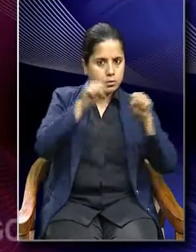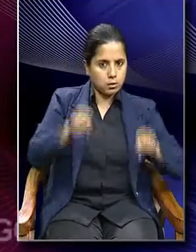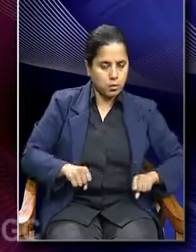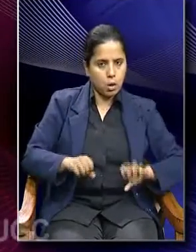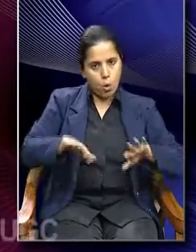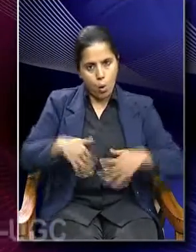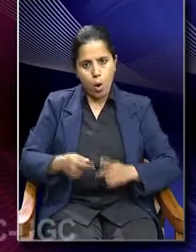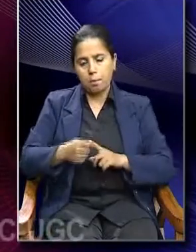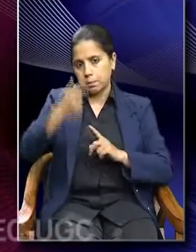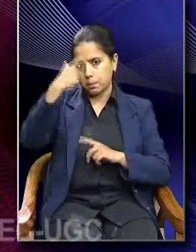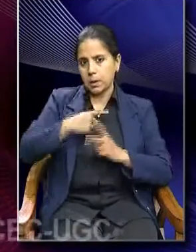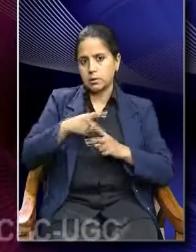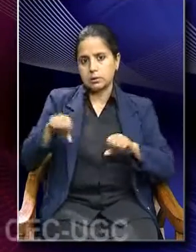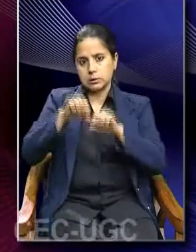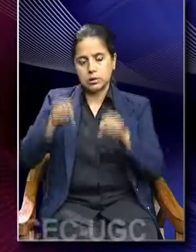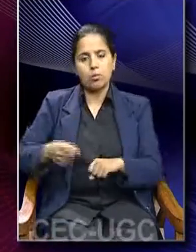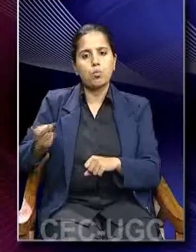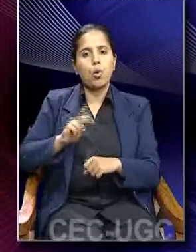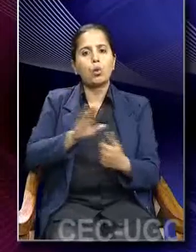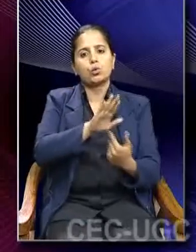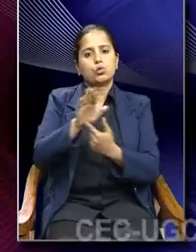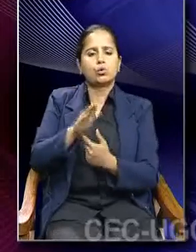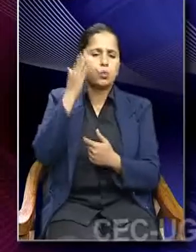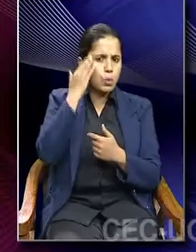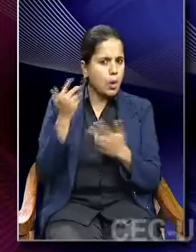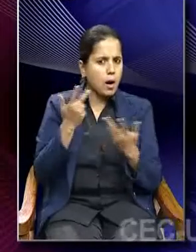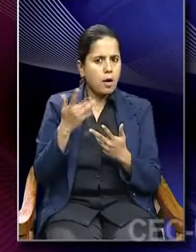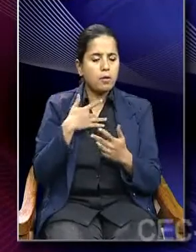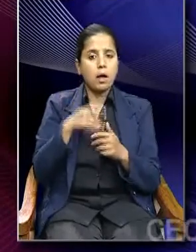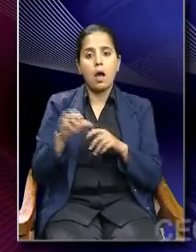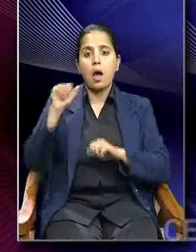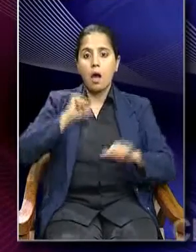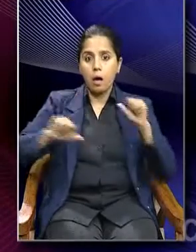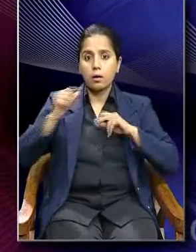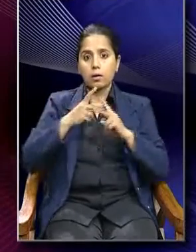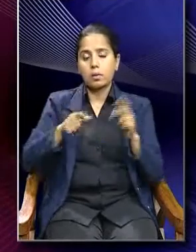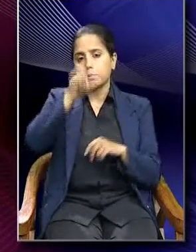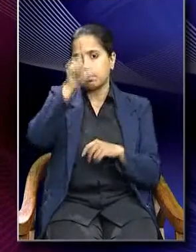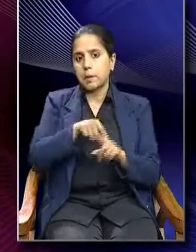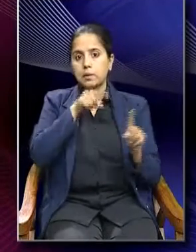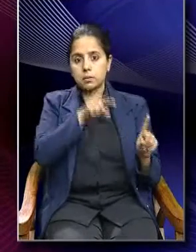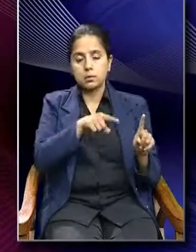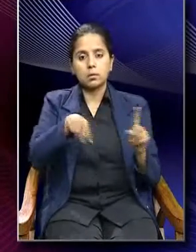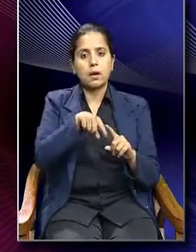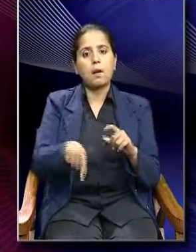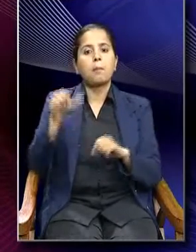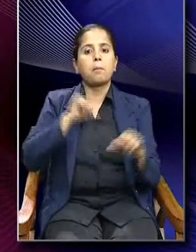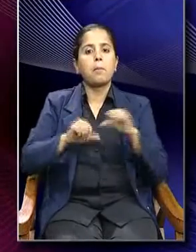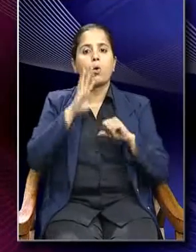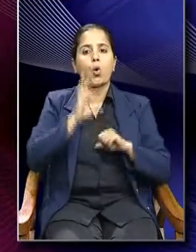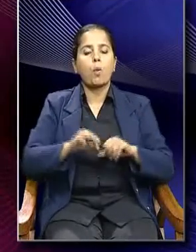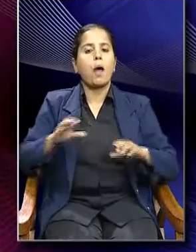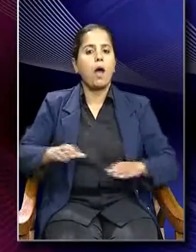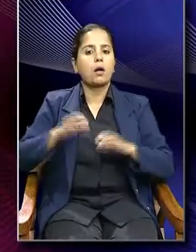a personality system. Why? Because actor would be the person who is performing the